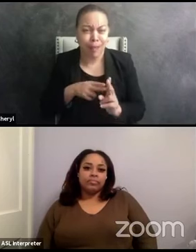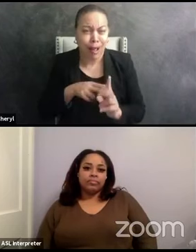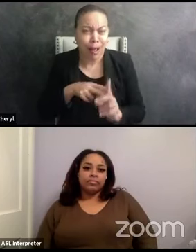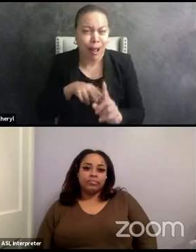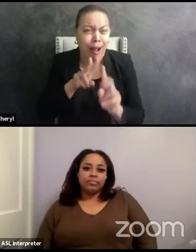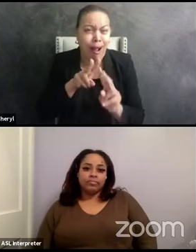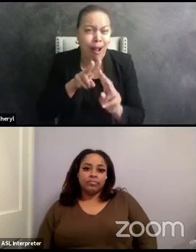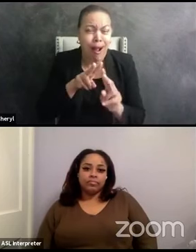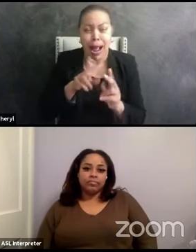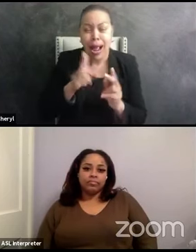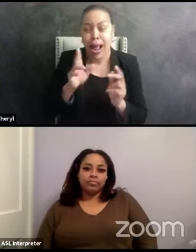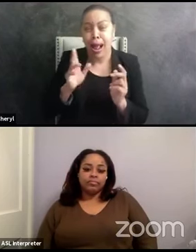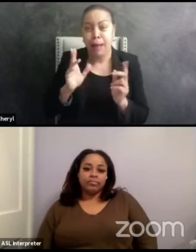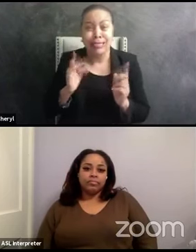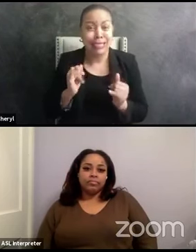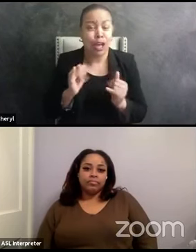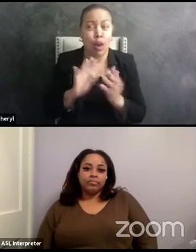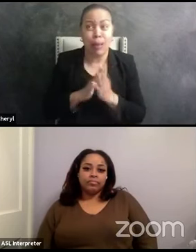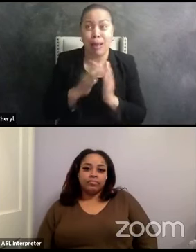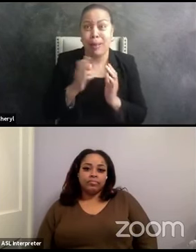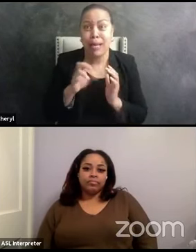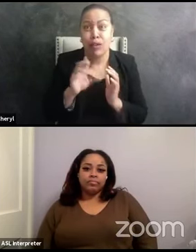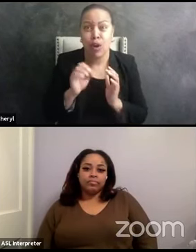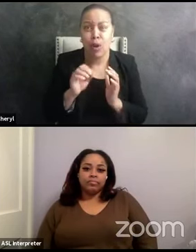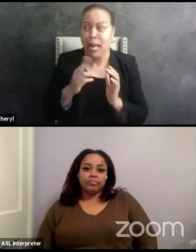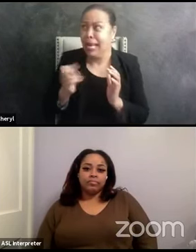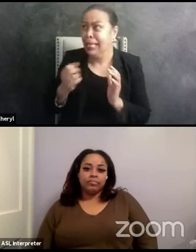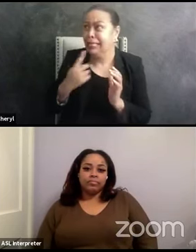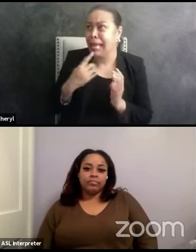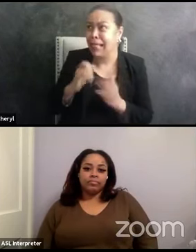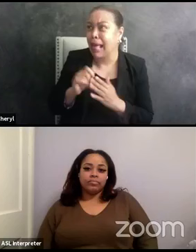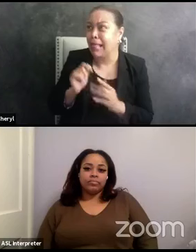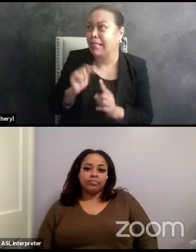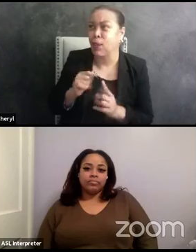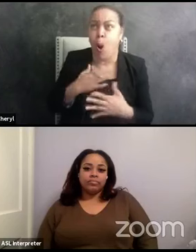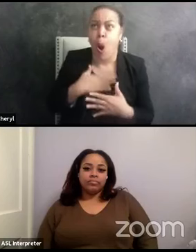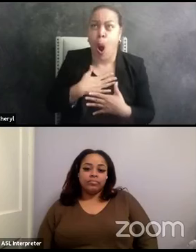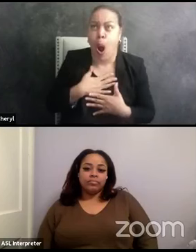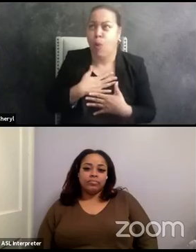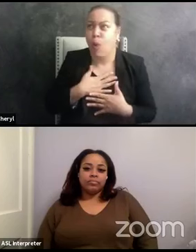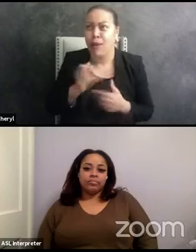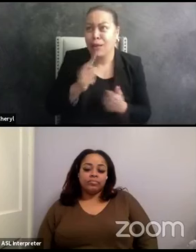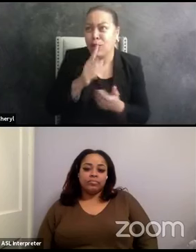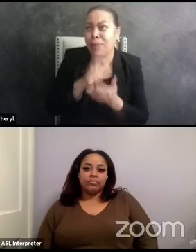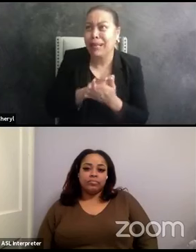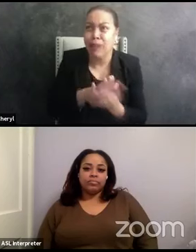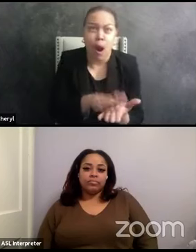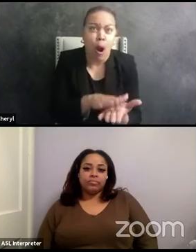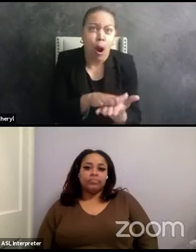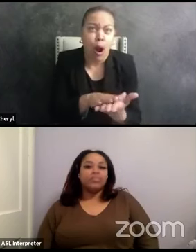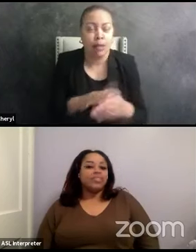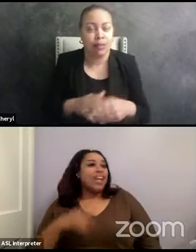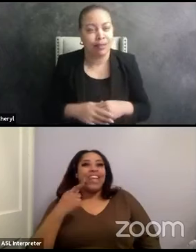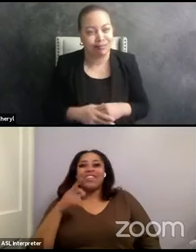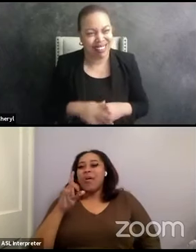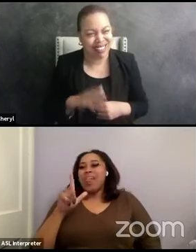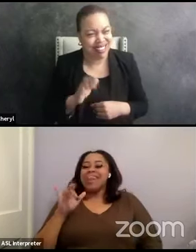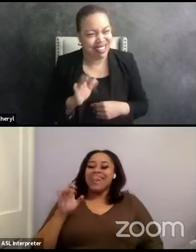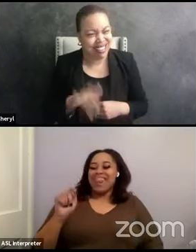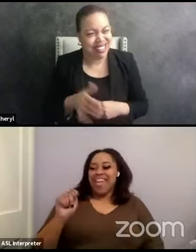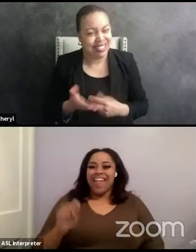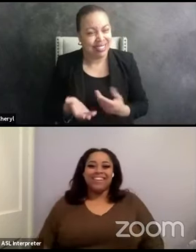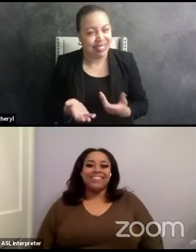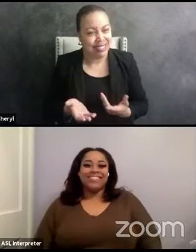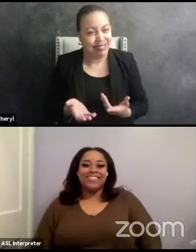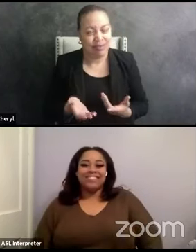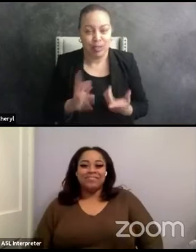it? He actually said that he thinks dudes are trash. Wow, that's so deep, you know. He's And so lit. right, and